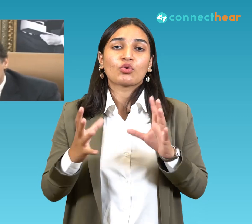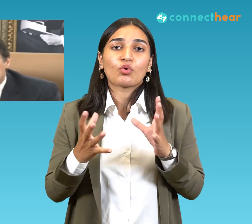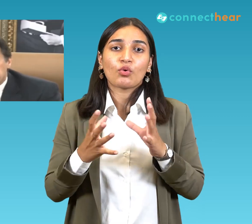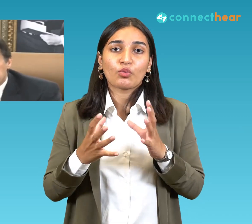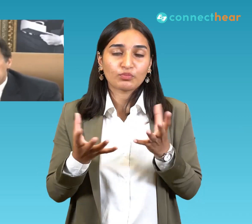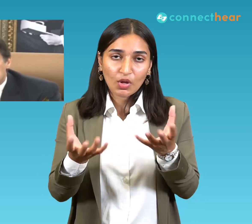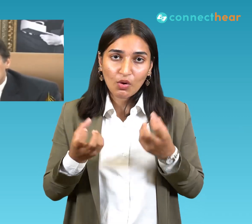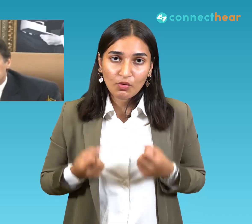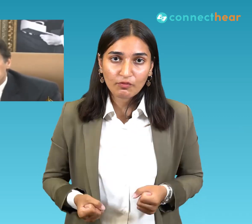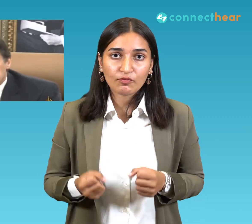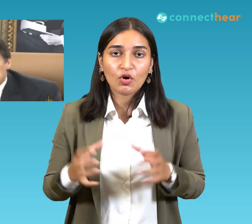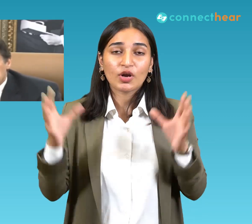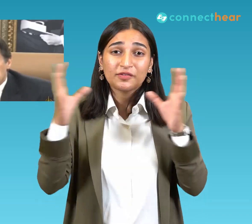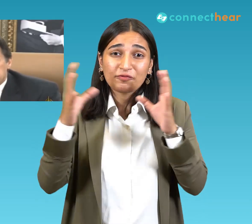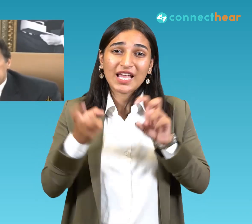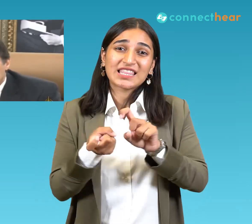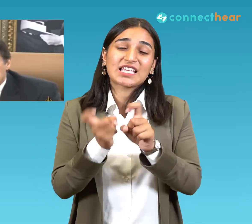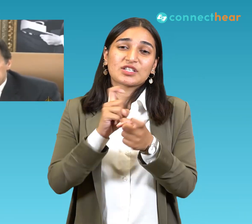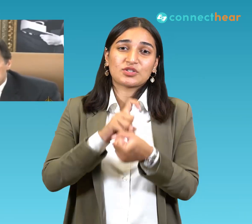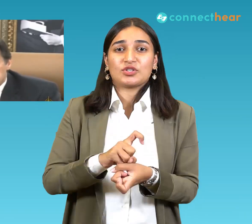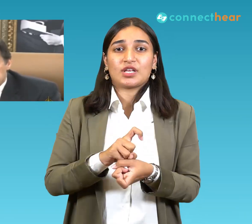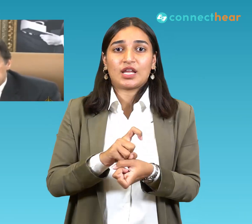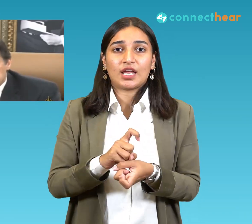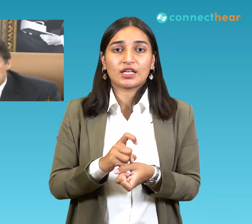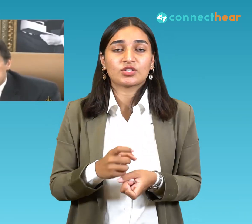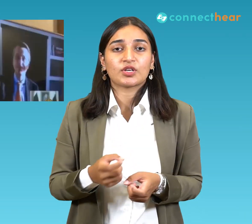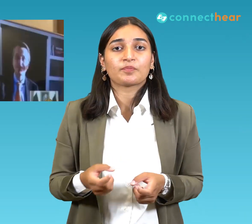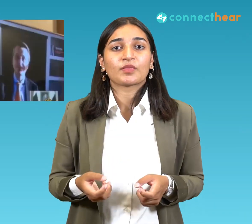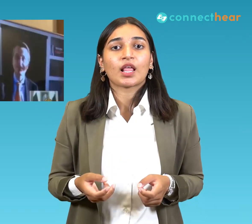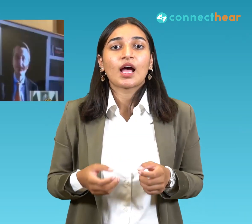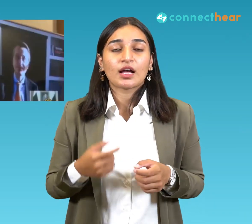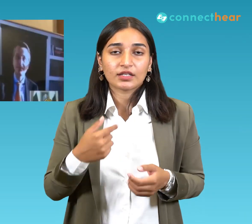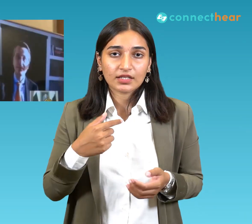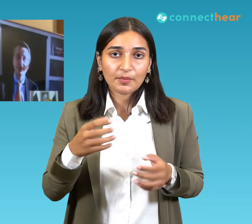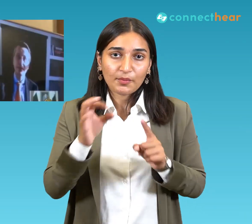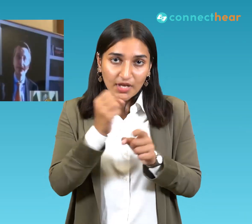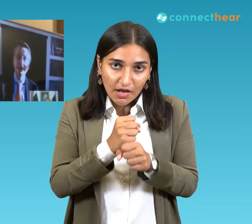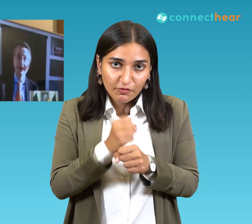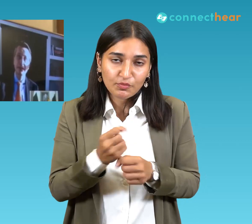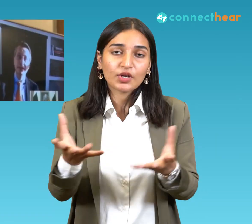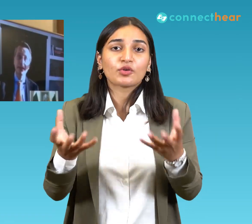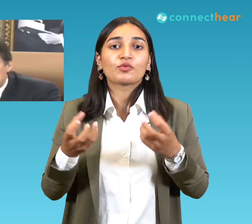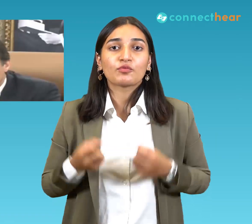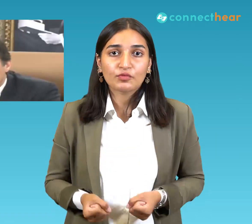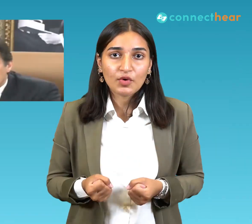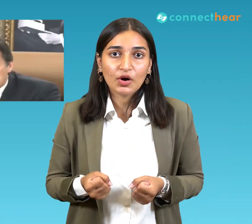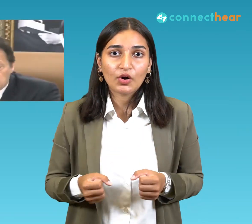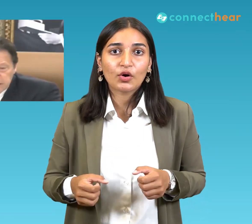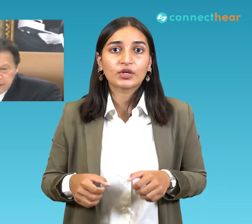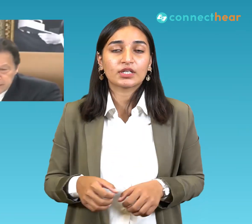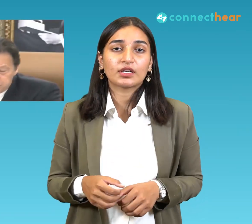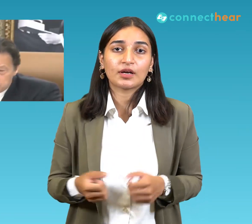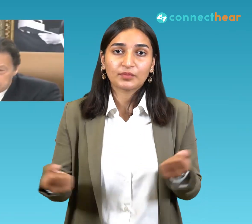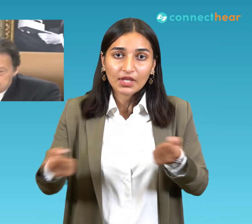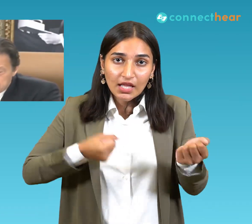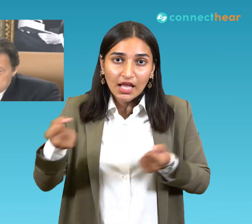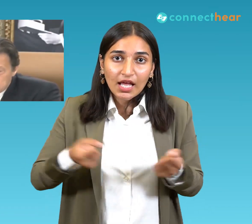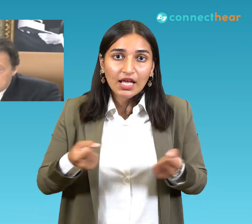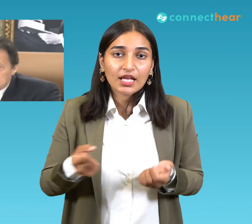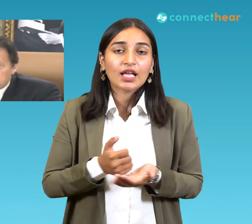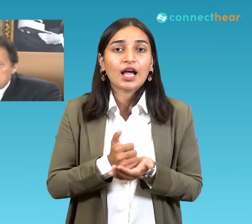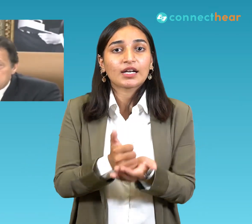we are now encouraging electric vehicles to be made in Pakistan. What 28 paces in the ease of doing business